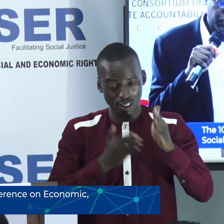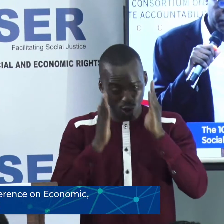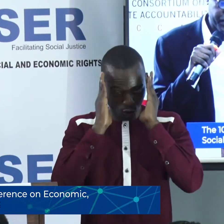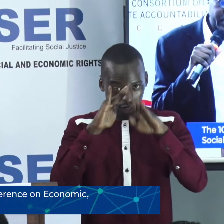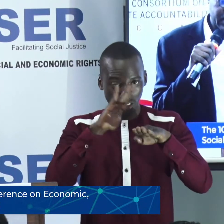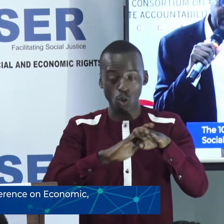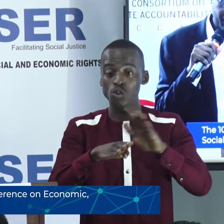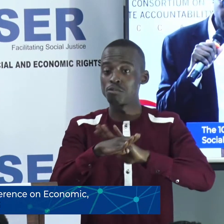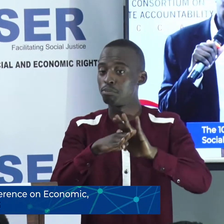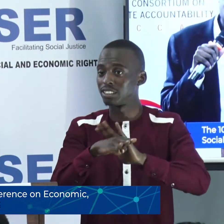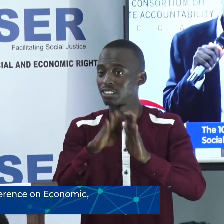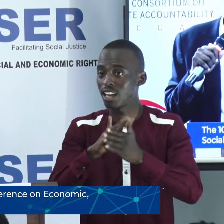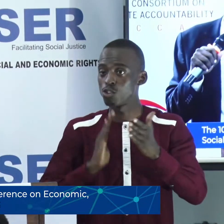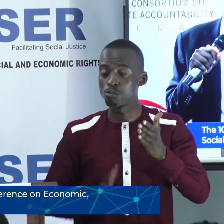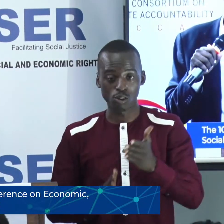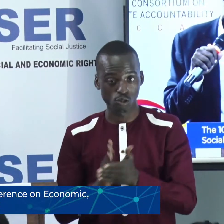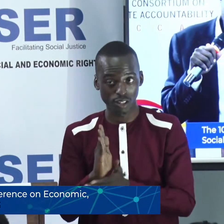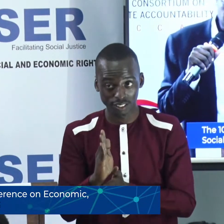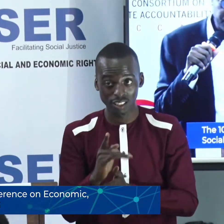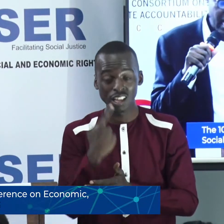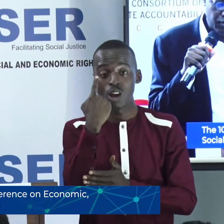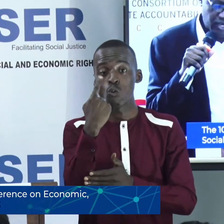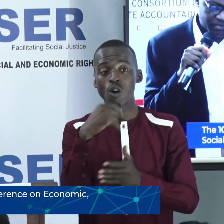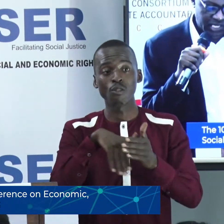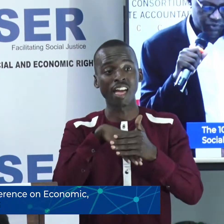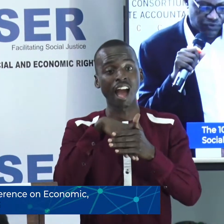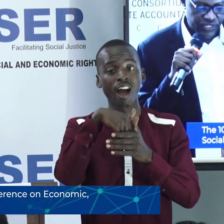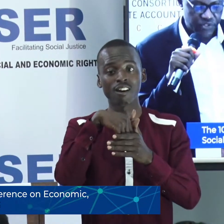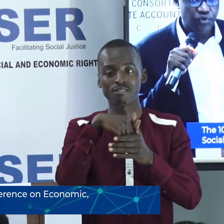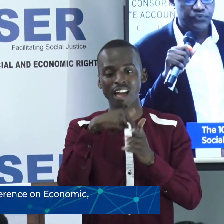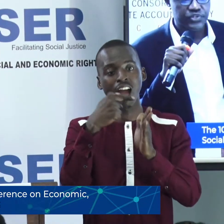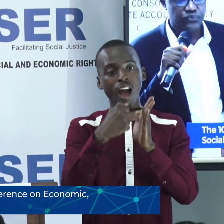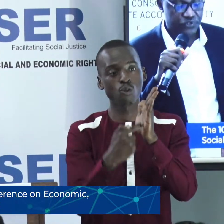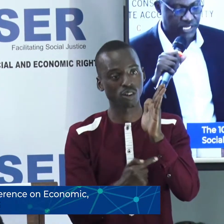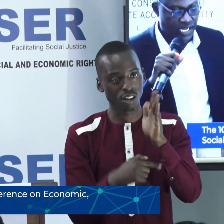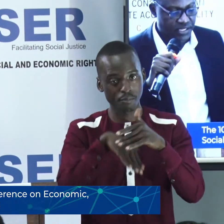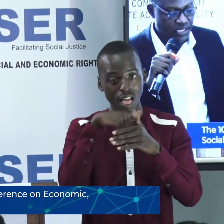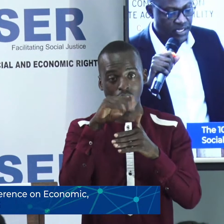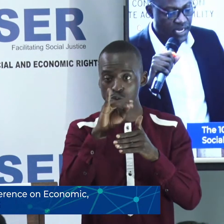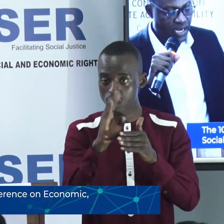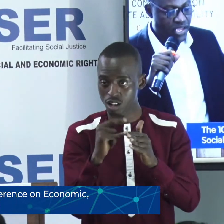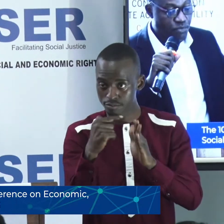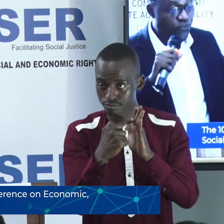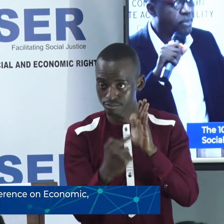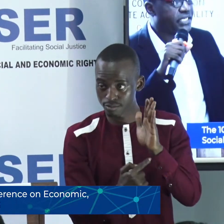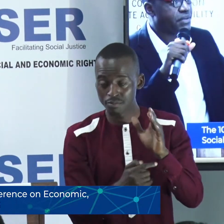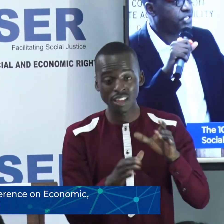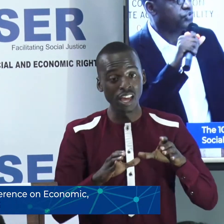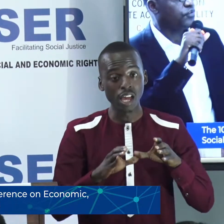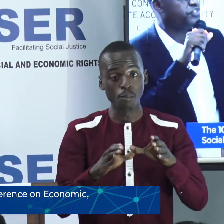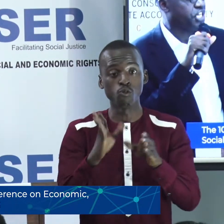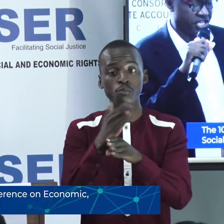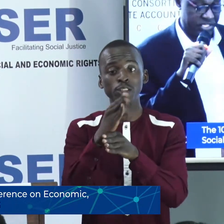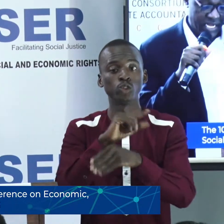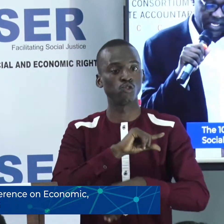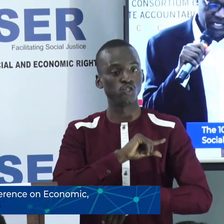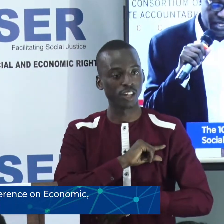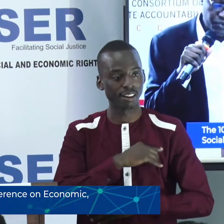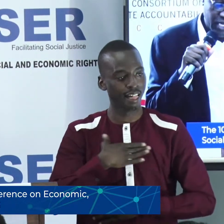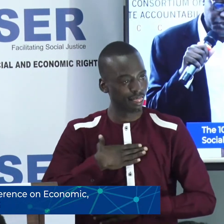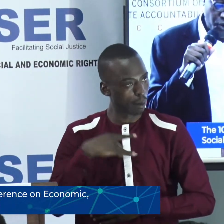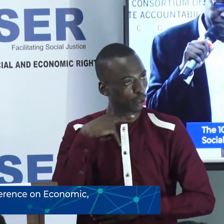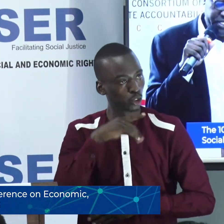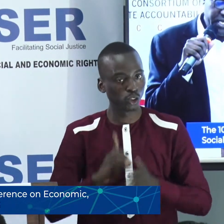focusing on business and human rights, one of the outcomes out of that conference was a move by the Ministry of Gender